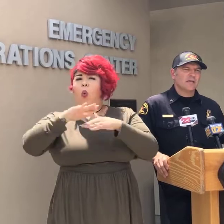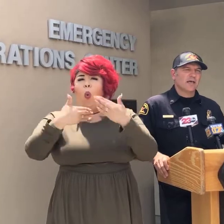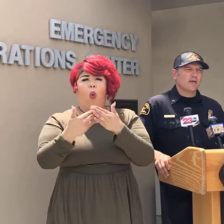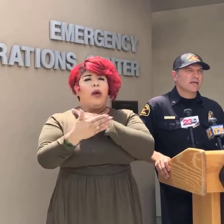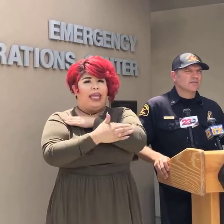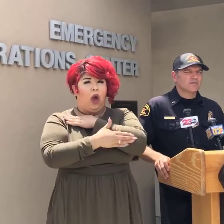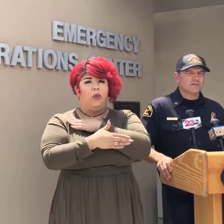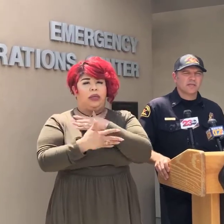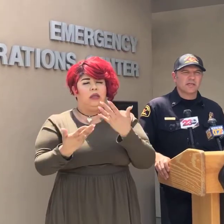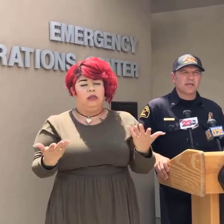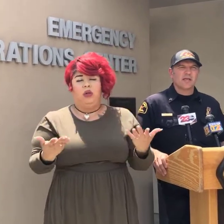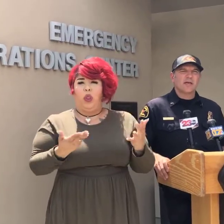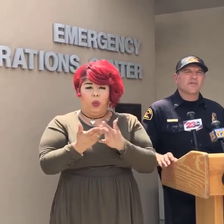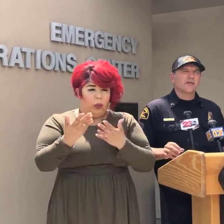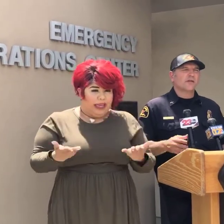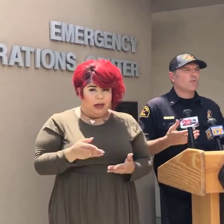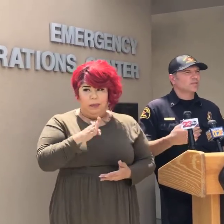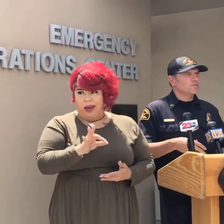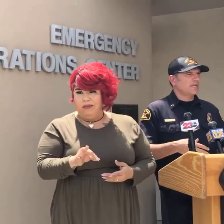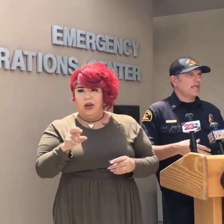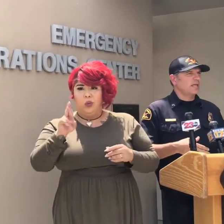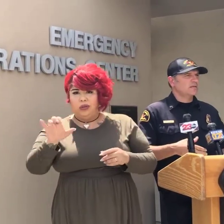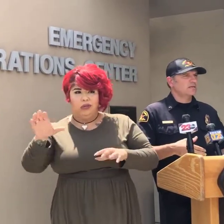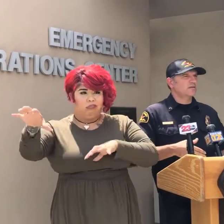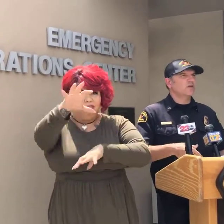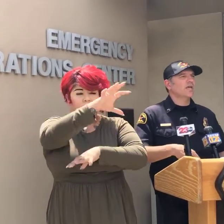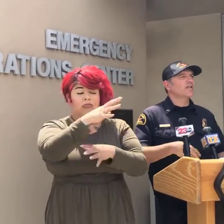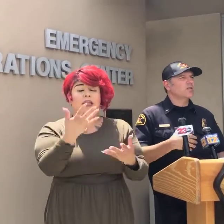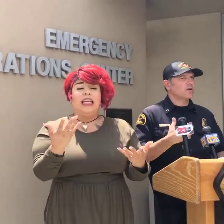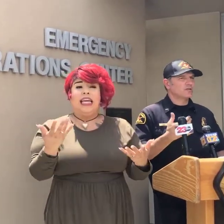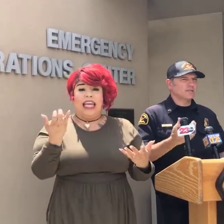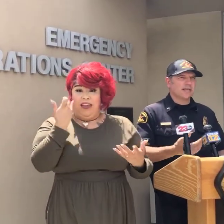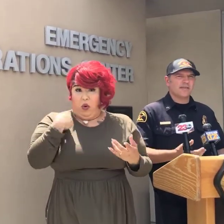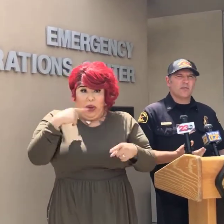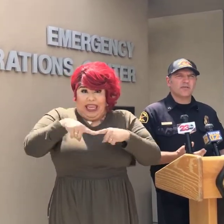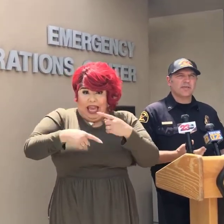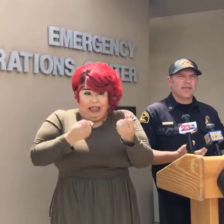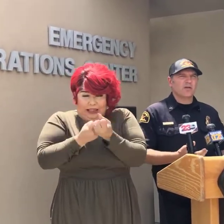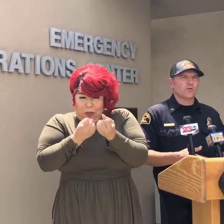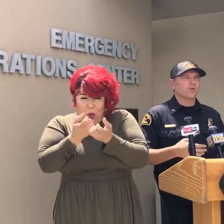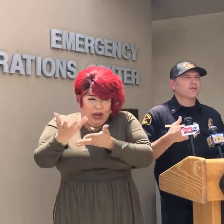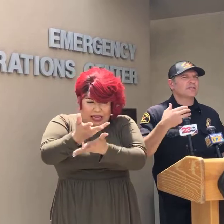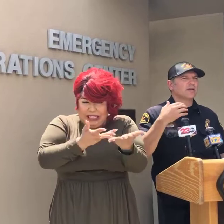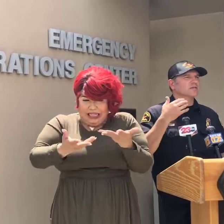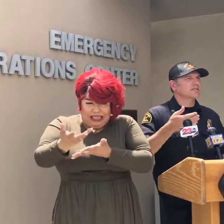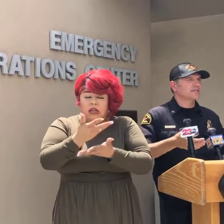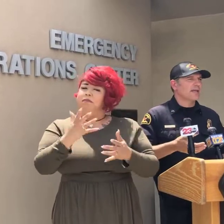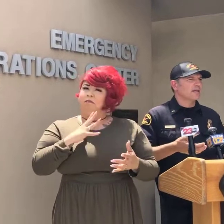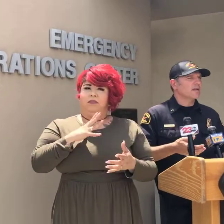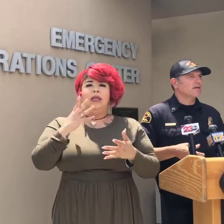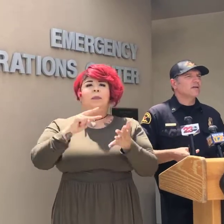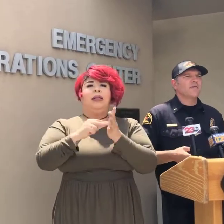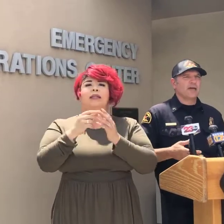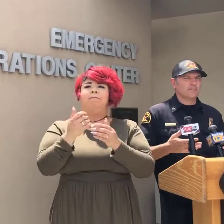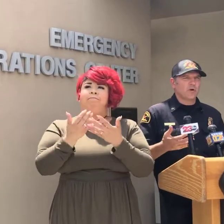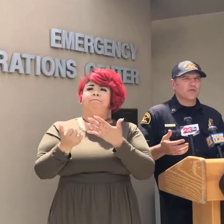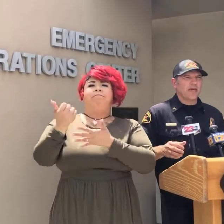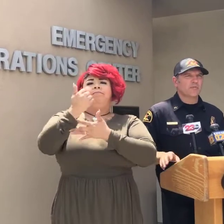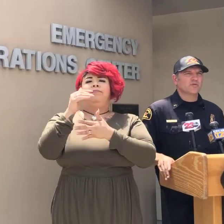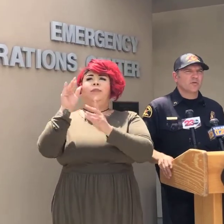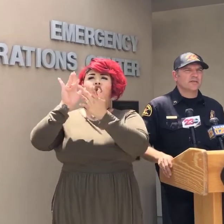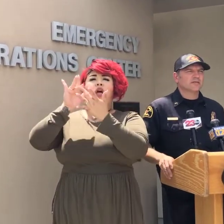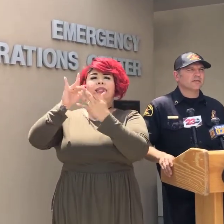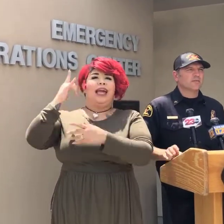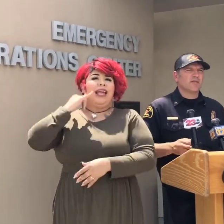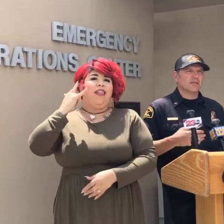throughout the Bakersfield city. And then once we can't any longer sustain that within the county, we reach out to the state, and that's part